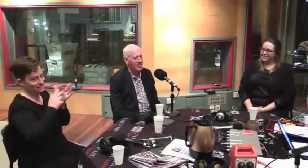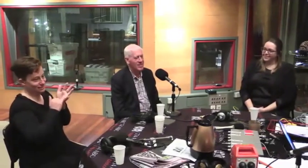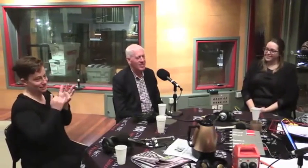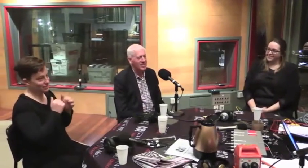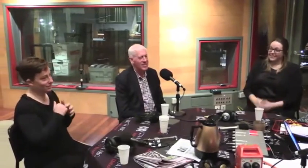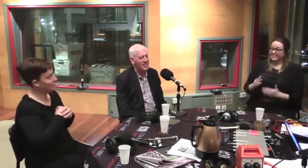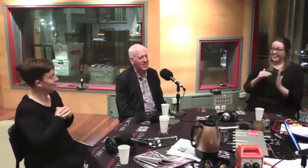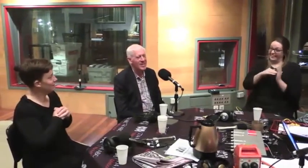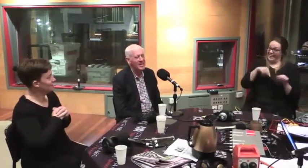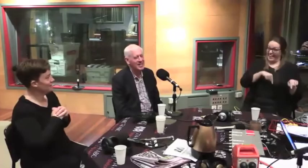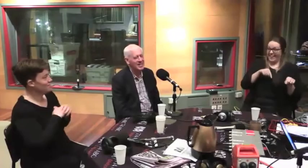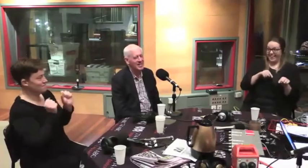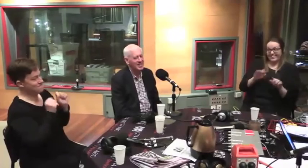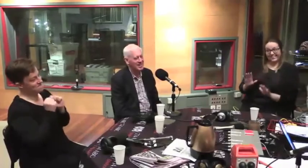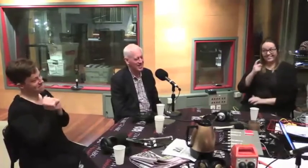They're sitting right here, by the way.